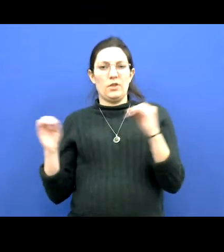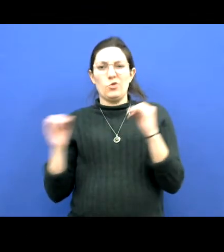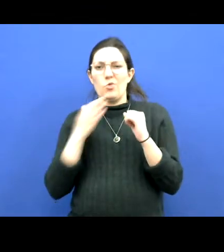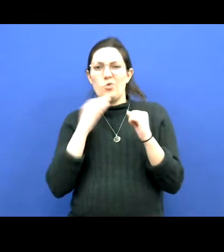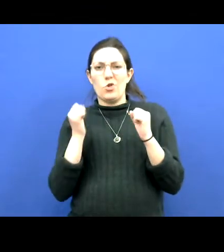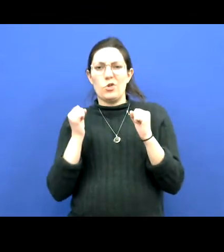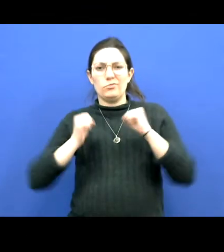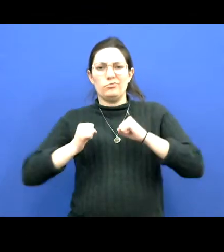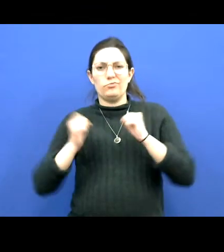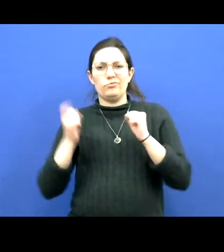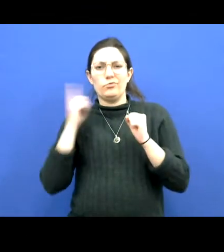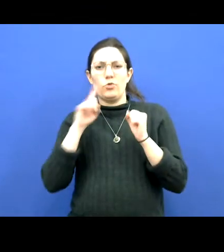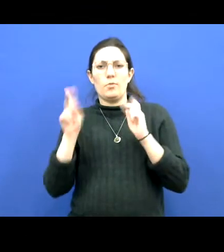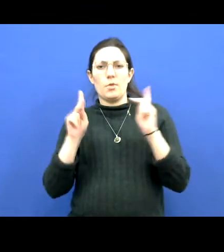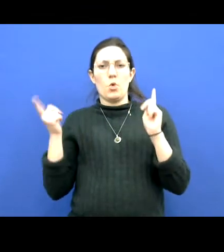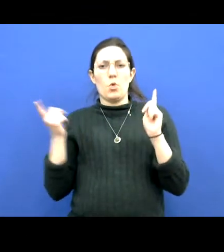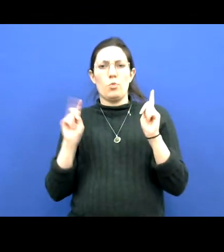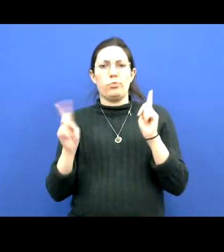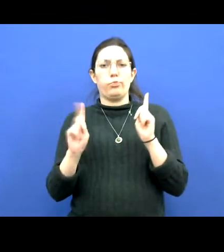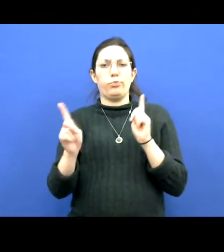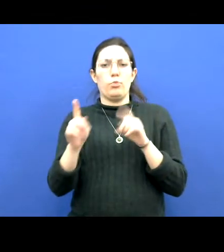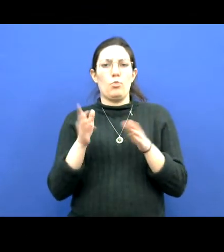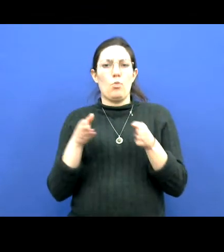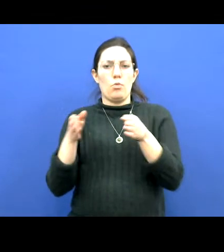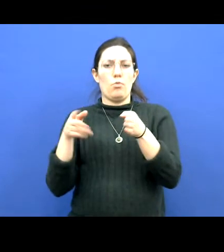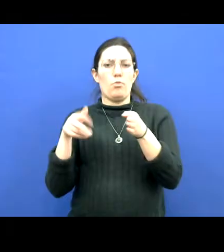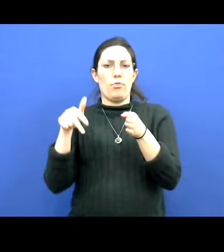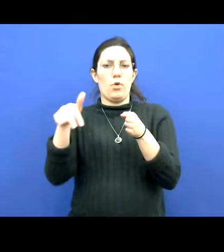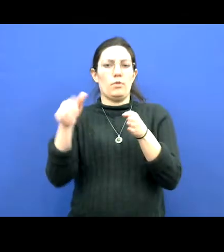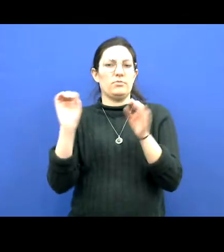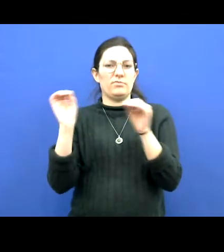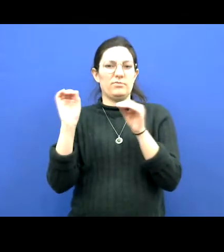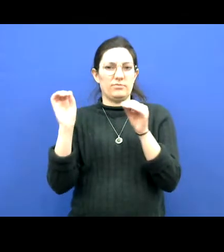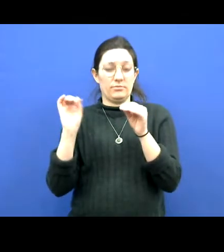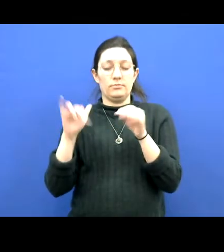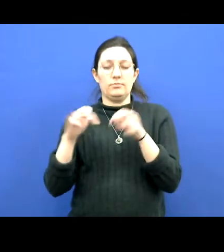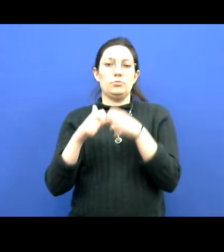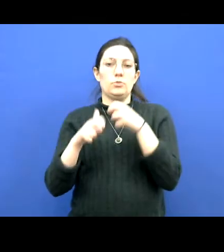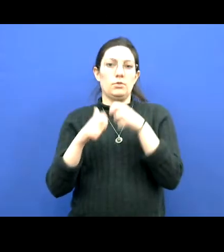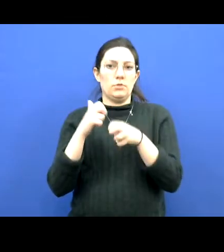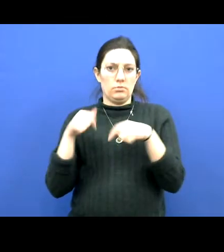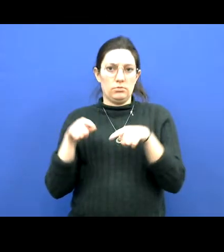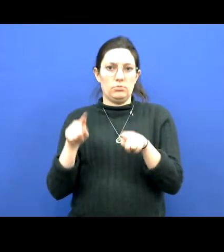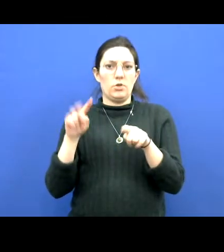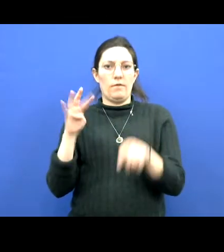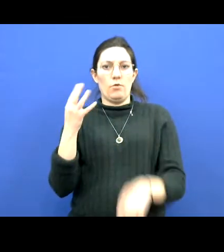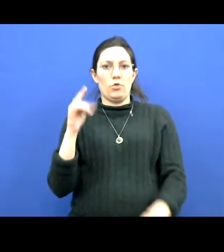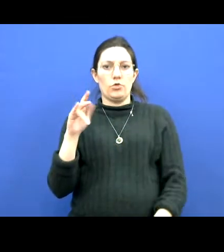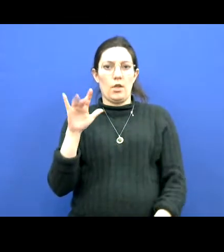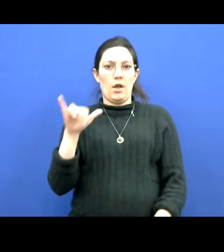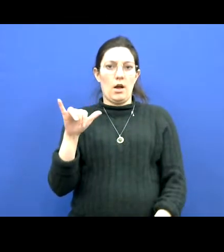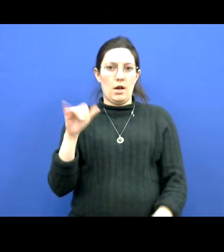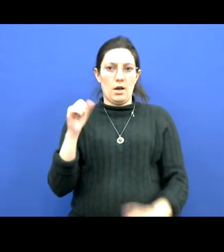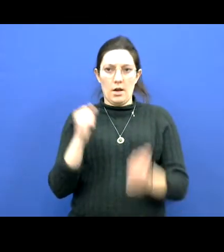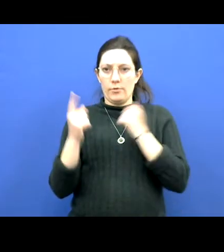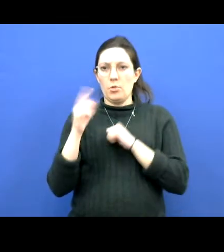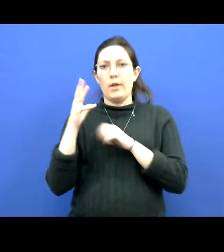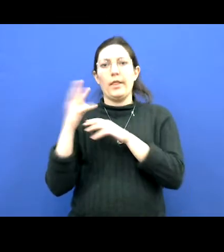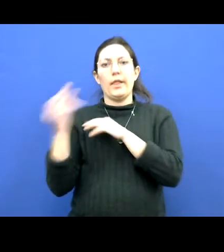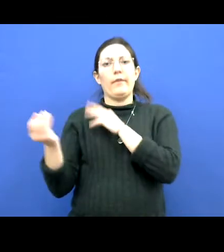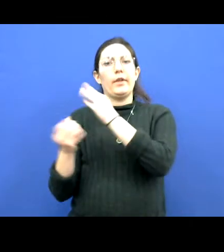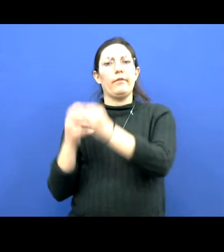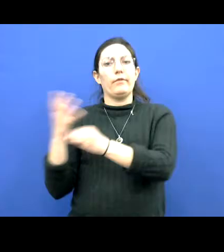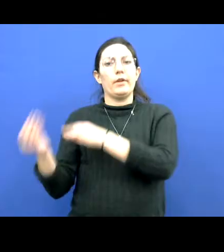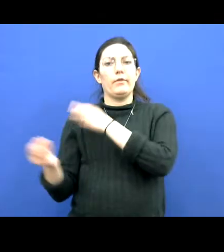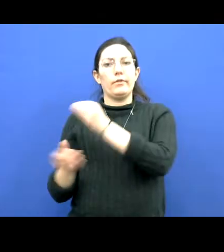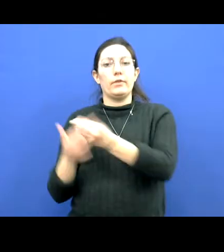shoulder on that bridge for people to walk. This especially becomes problematic at the 4th of July. As everybody's exiting, now you've